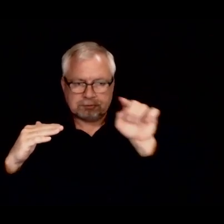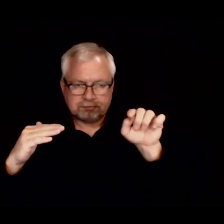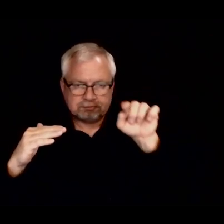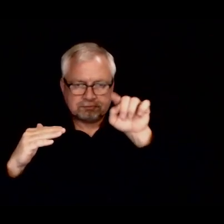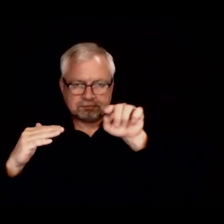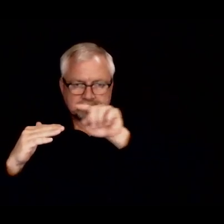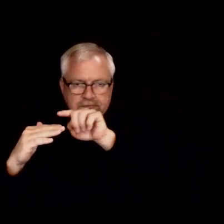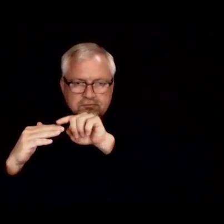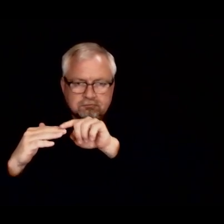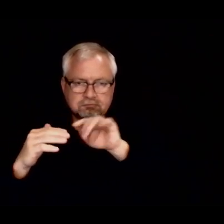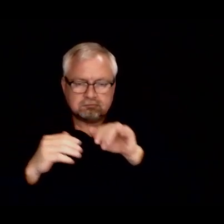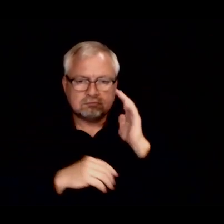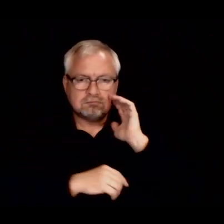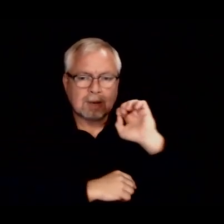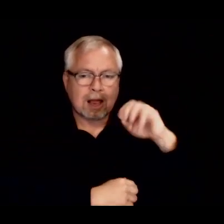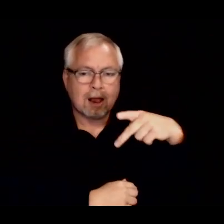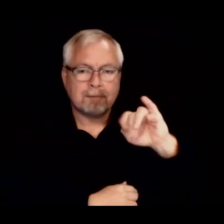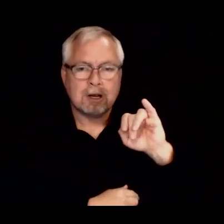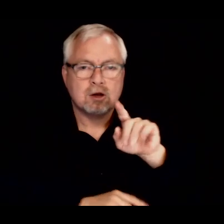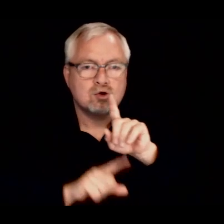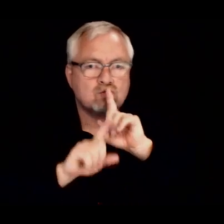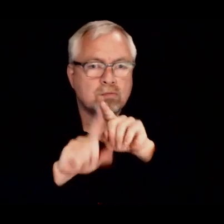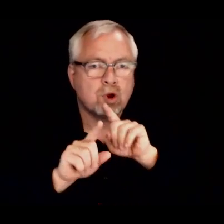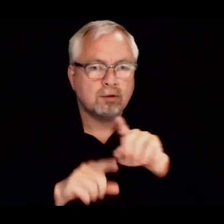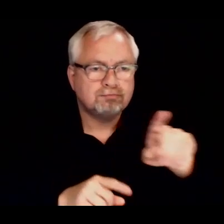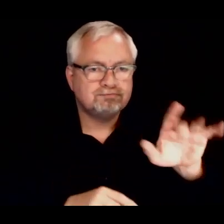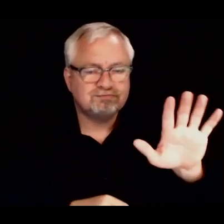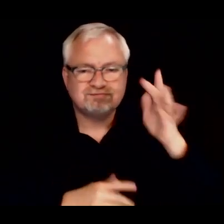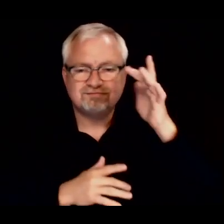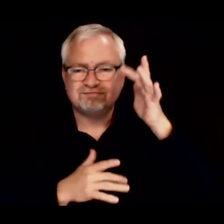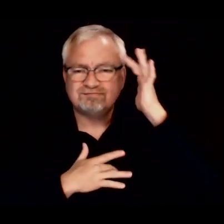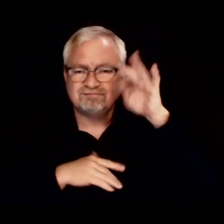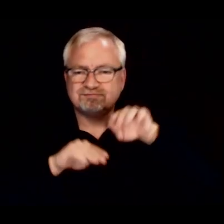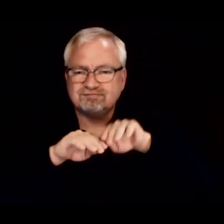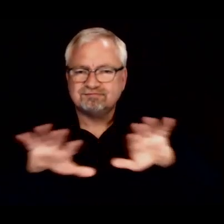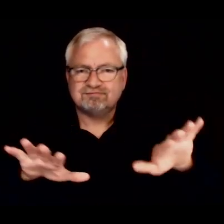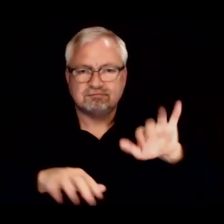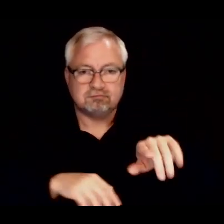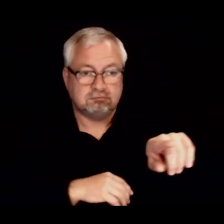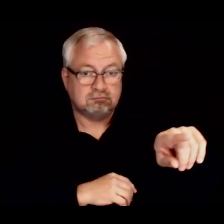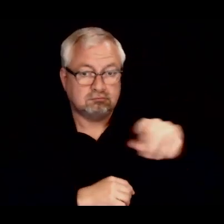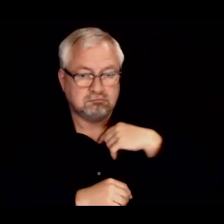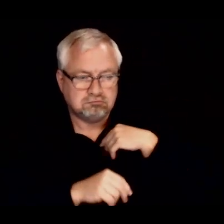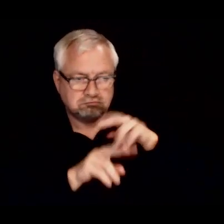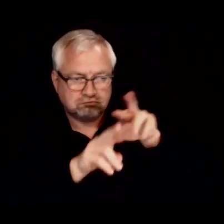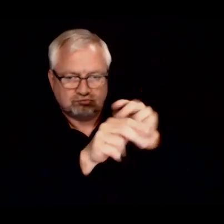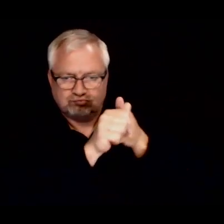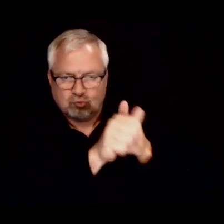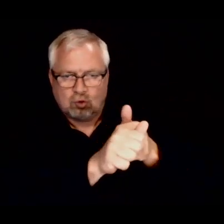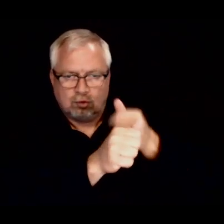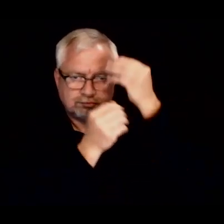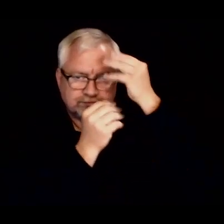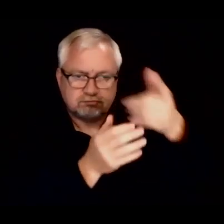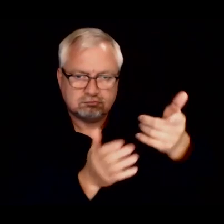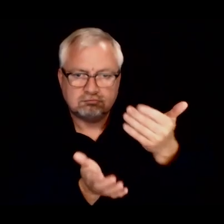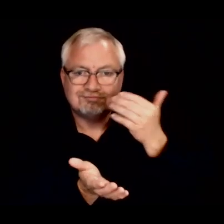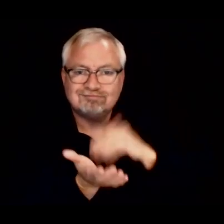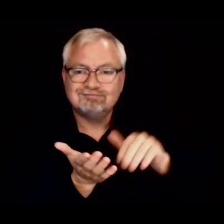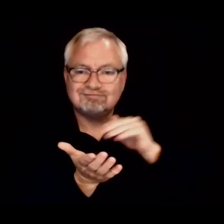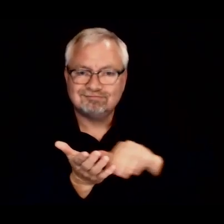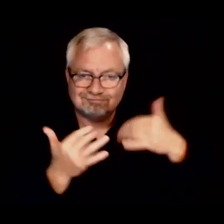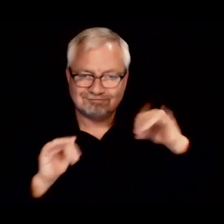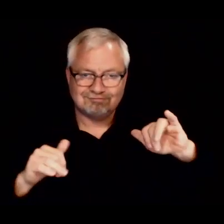or onset dates, you see this kind of repeated pattern of pretty steady number of cases each day for